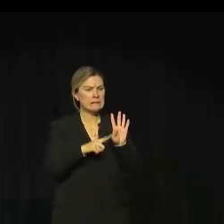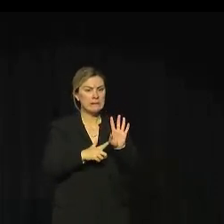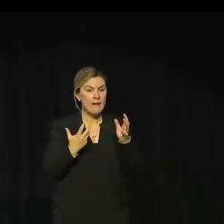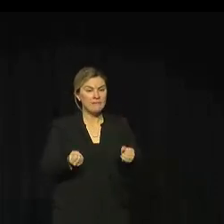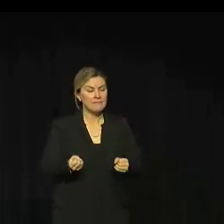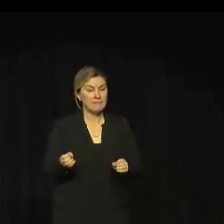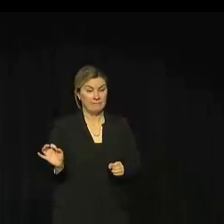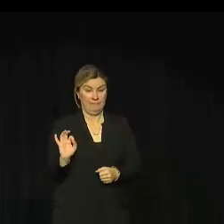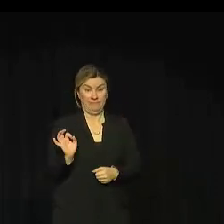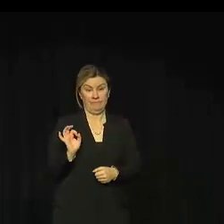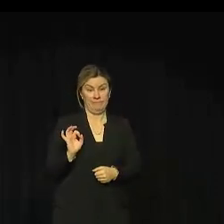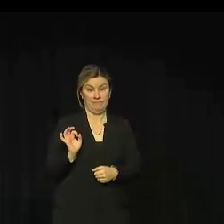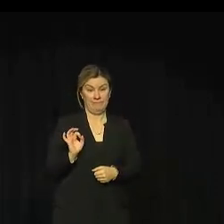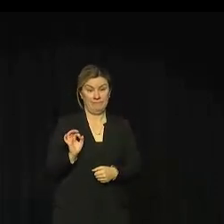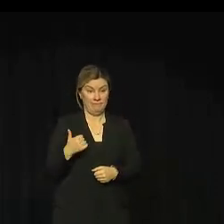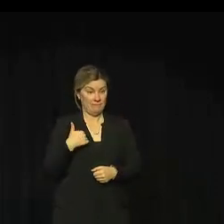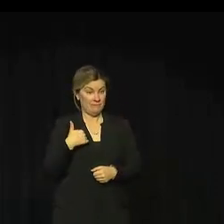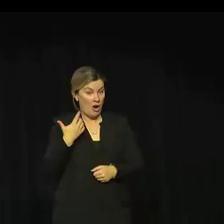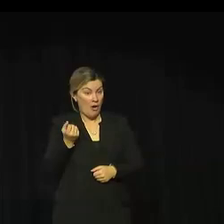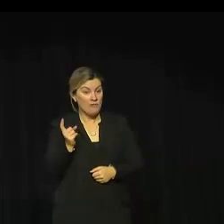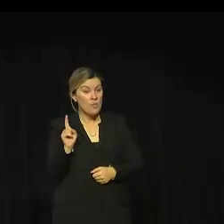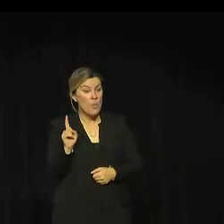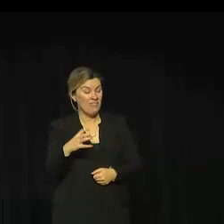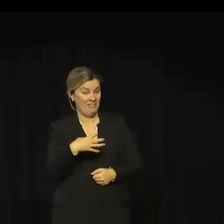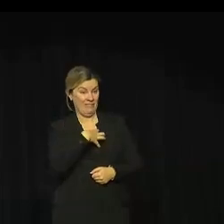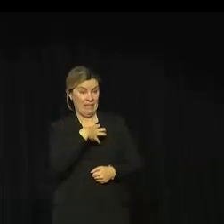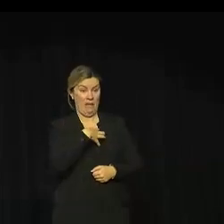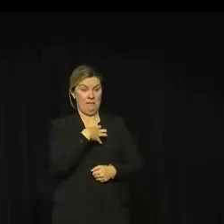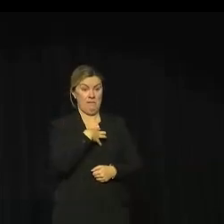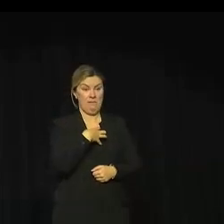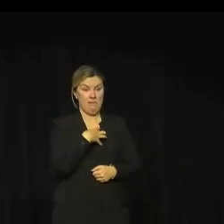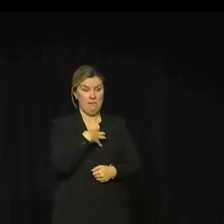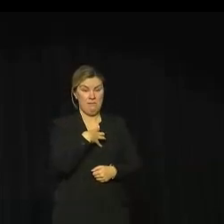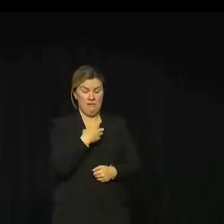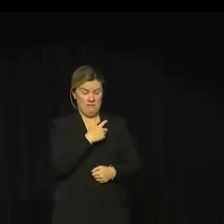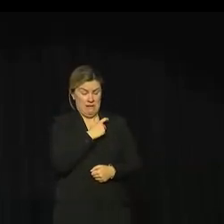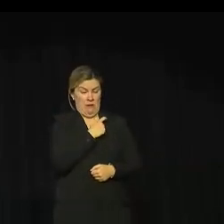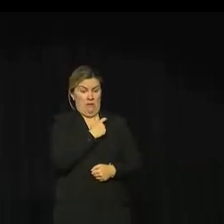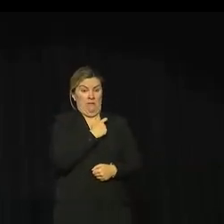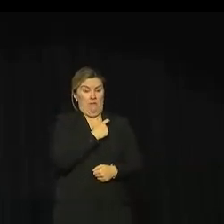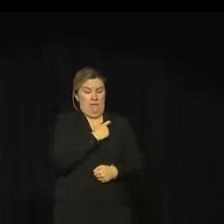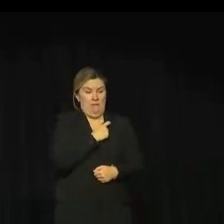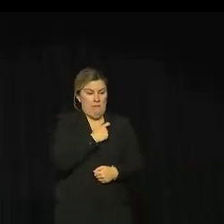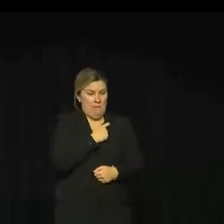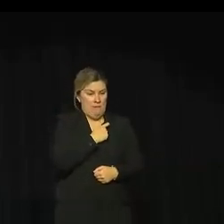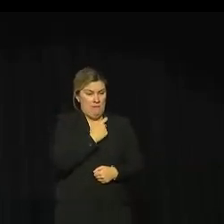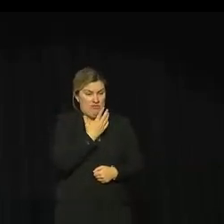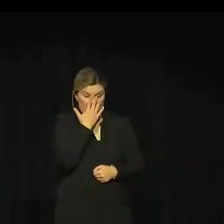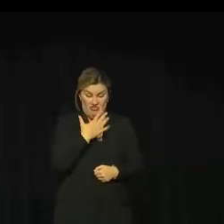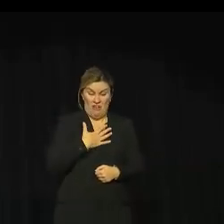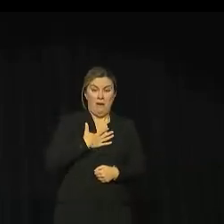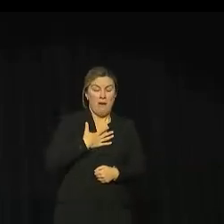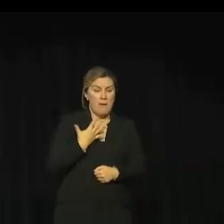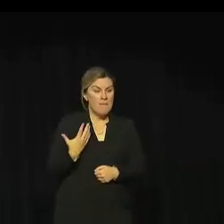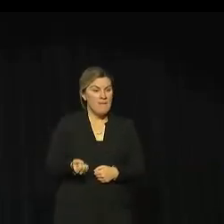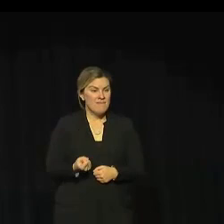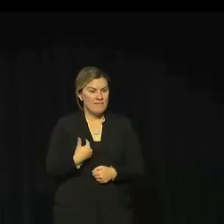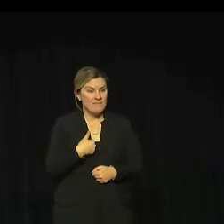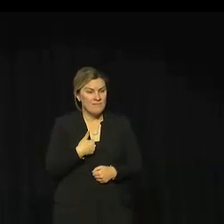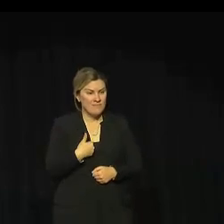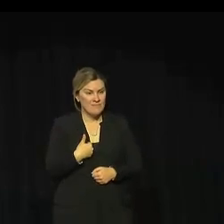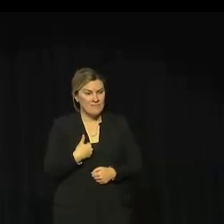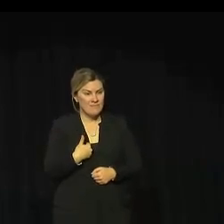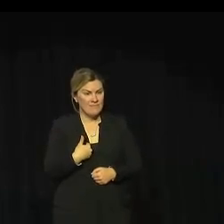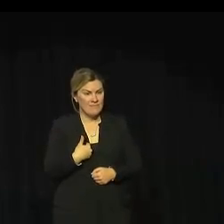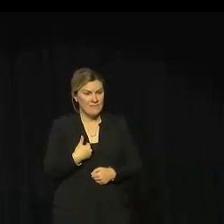It was fear. It was terror. It was shame. It was